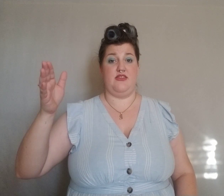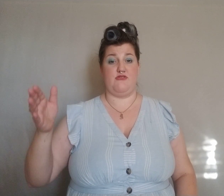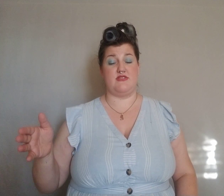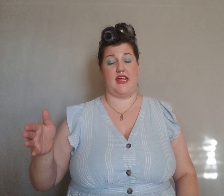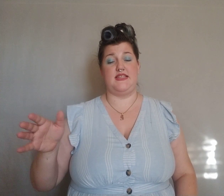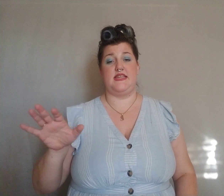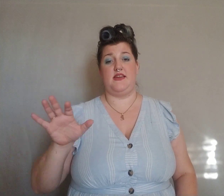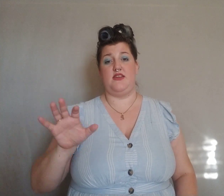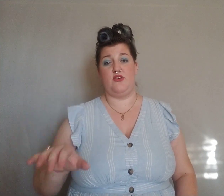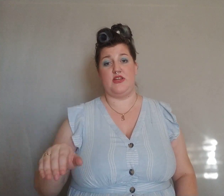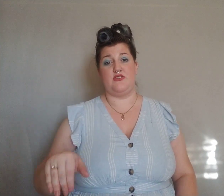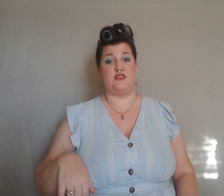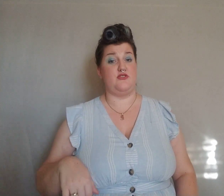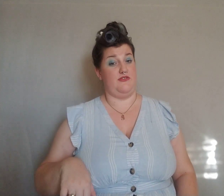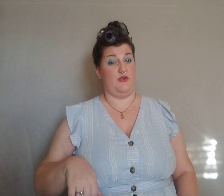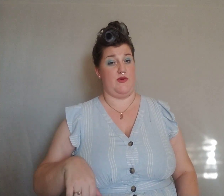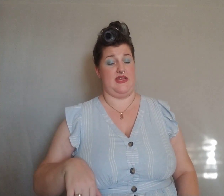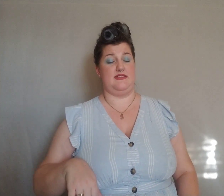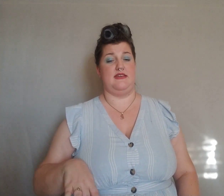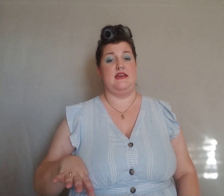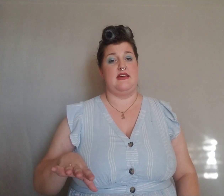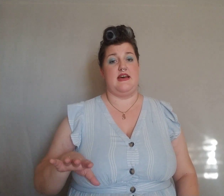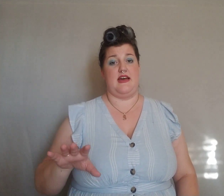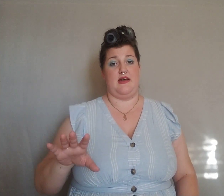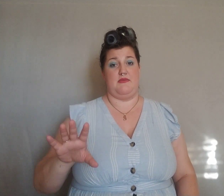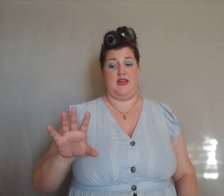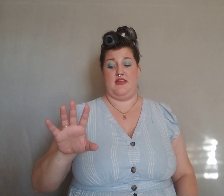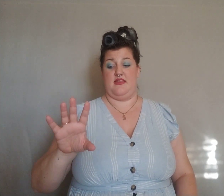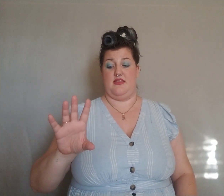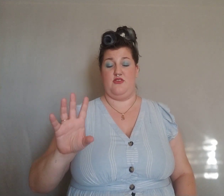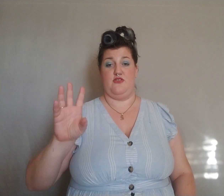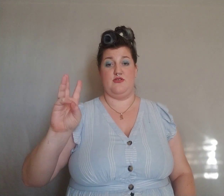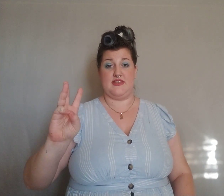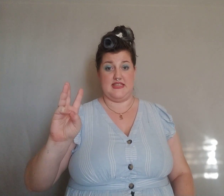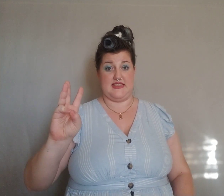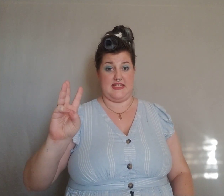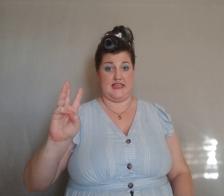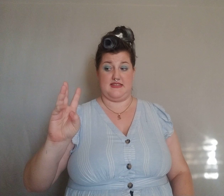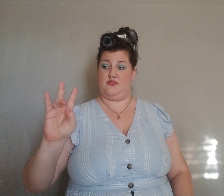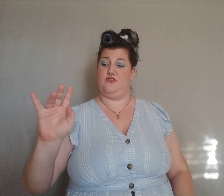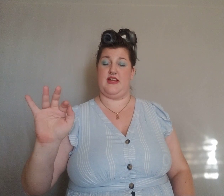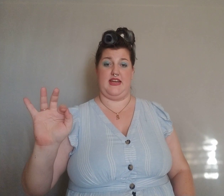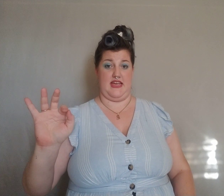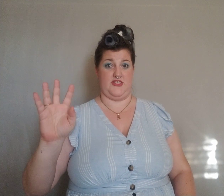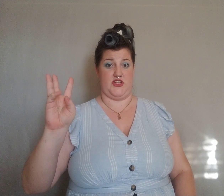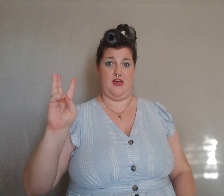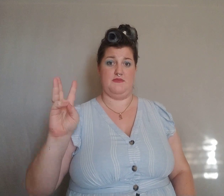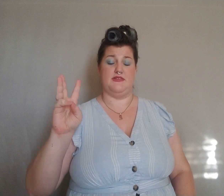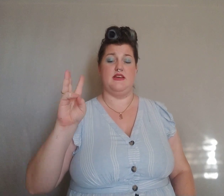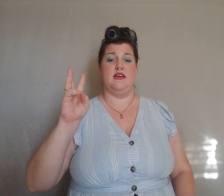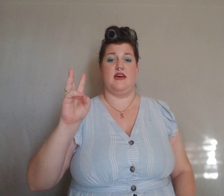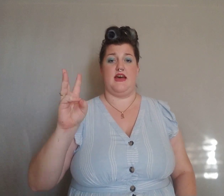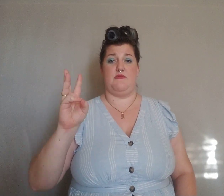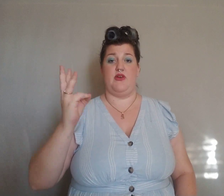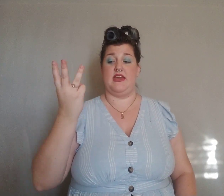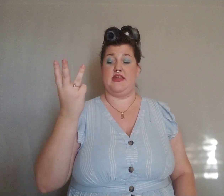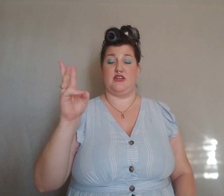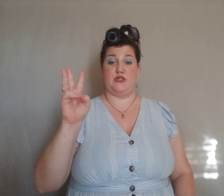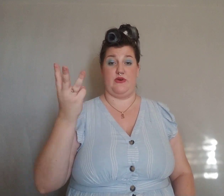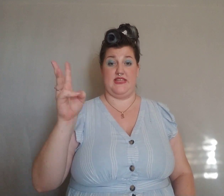through 19, you can do it 2 different ways. You use the 6 through 9 hand shapes. We can either twist